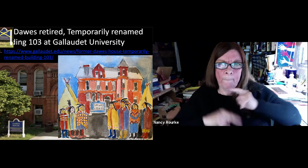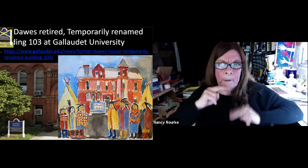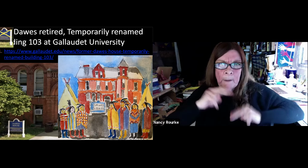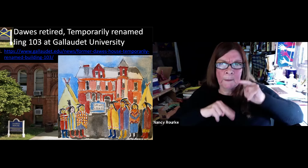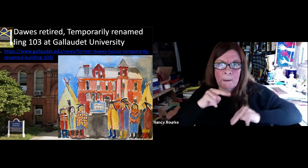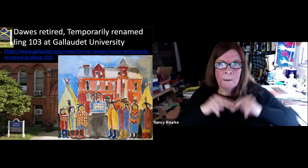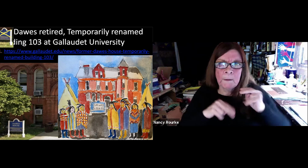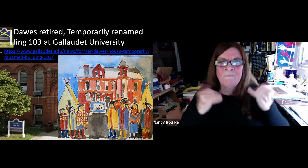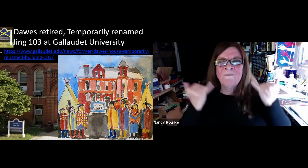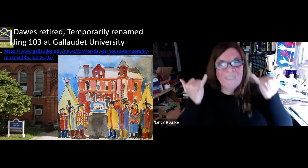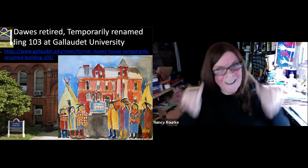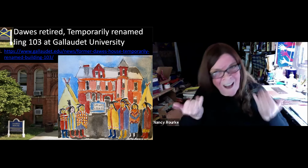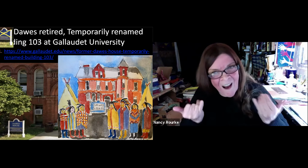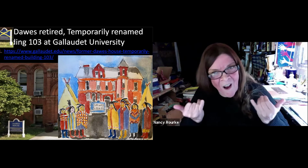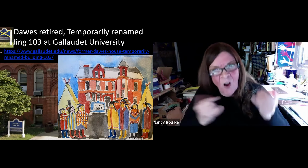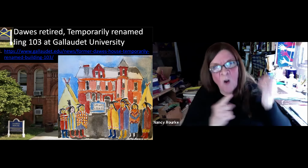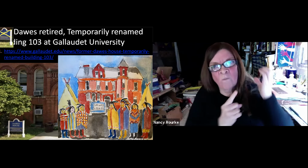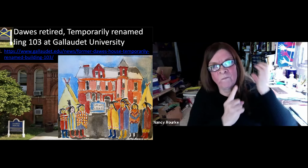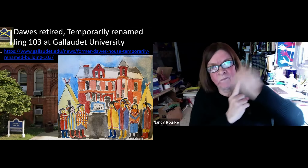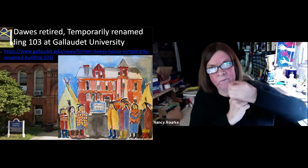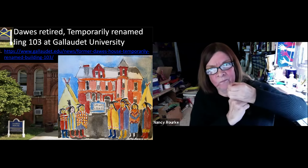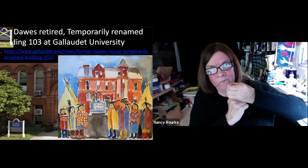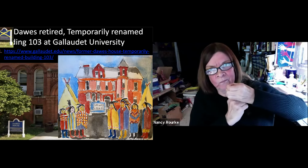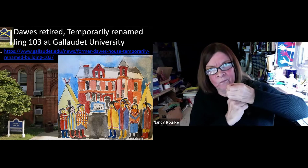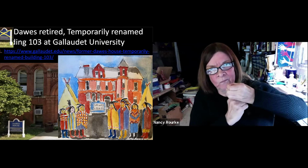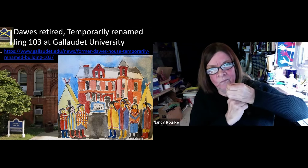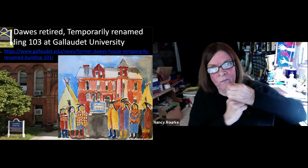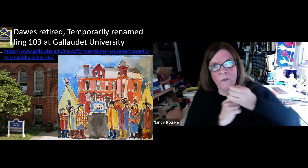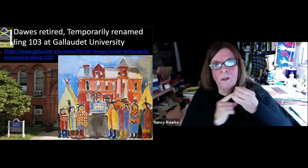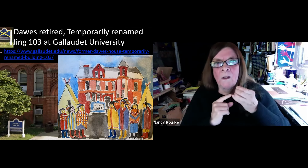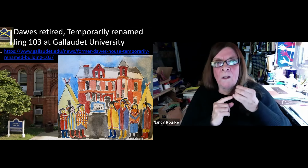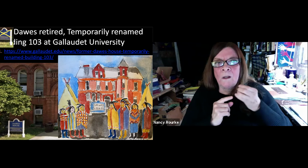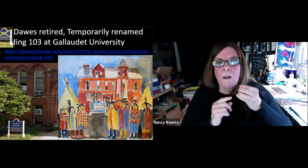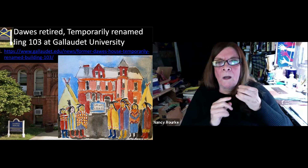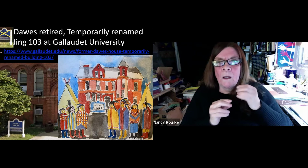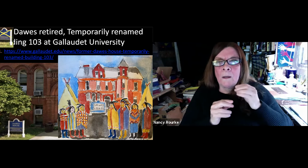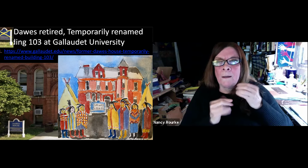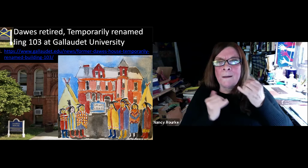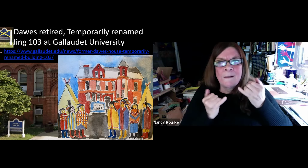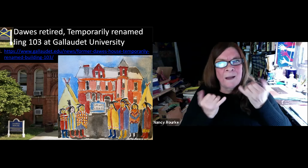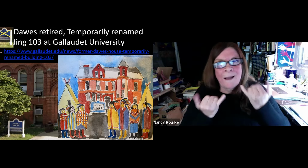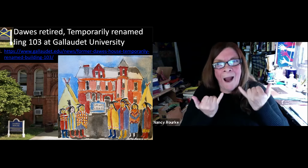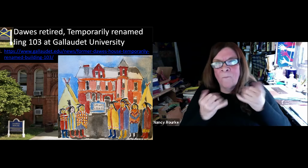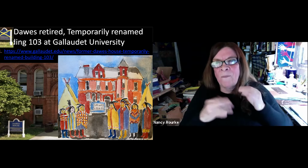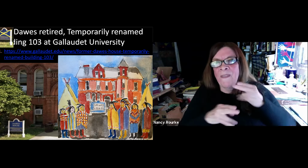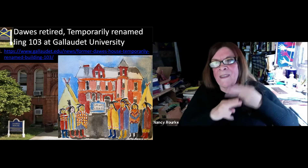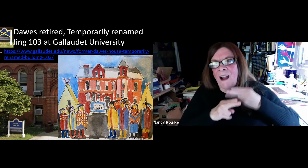You see there's a sign in front of a red brick building. That sign has now been covered.